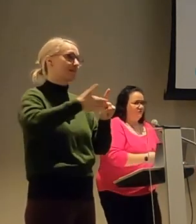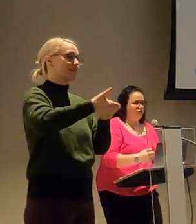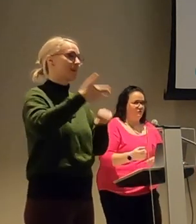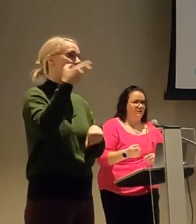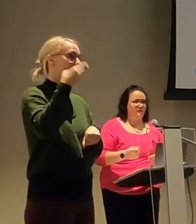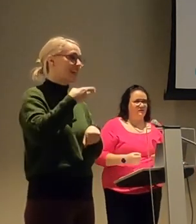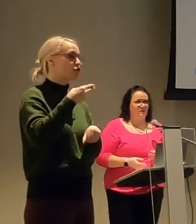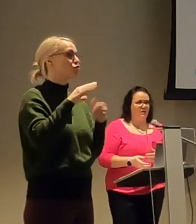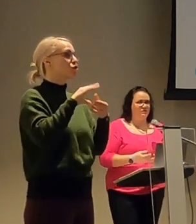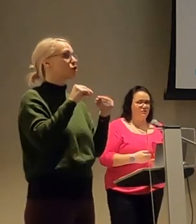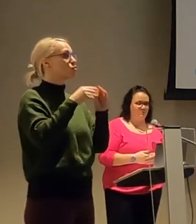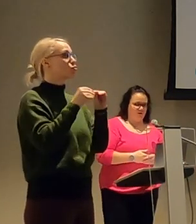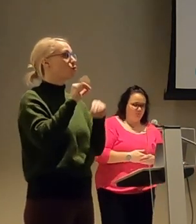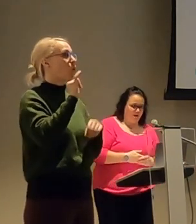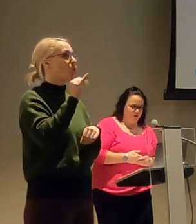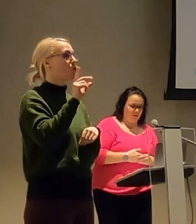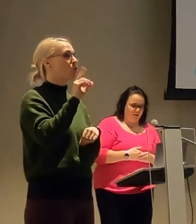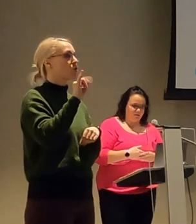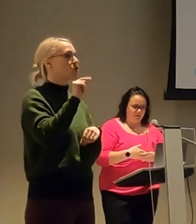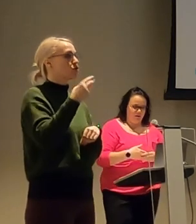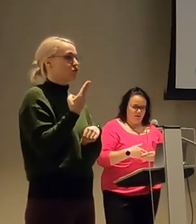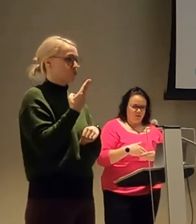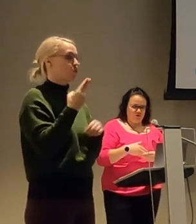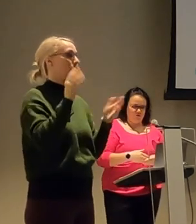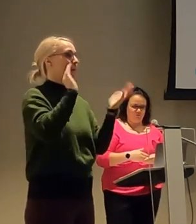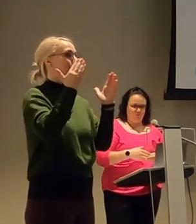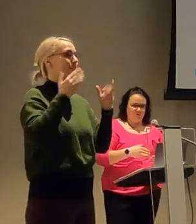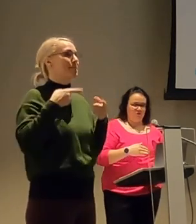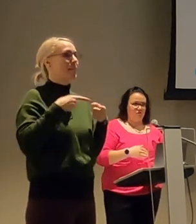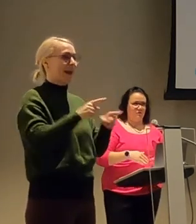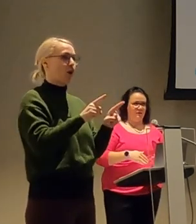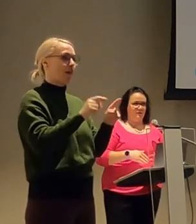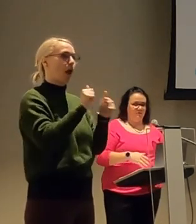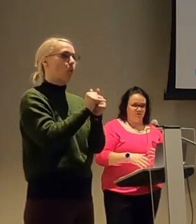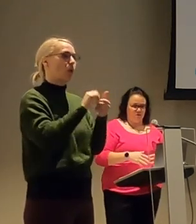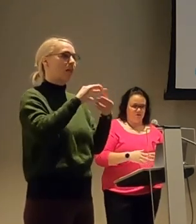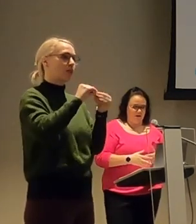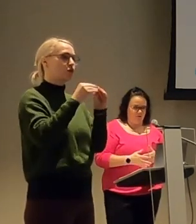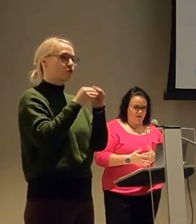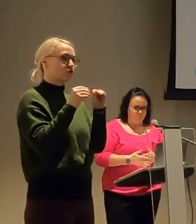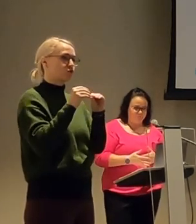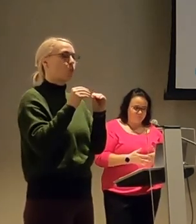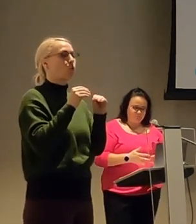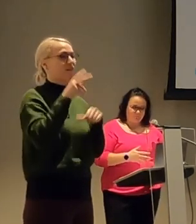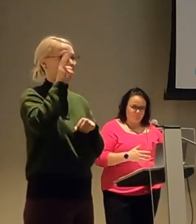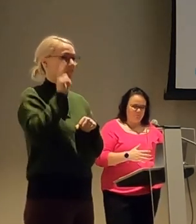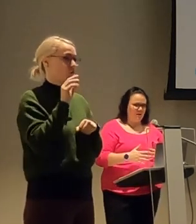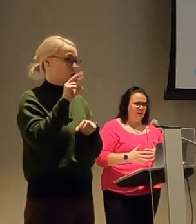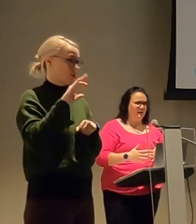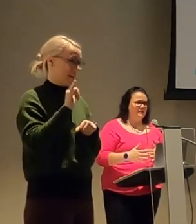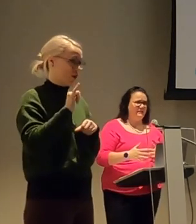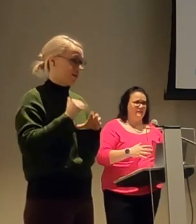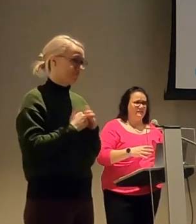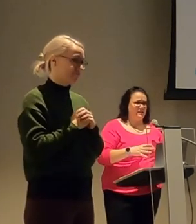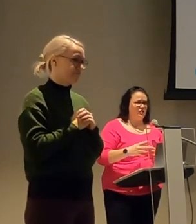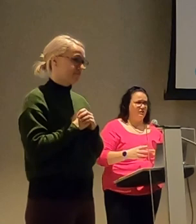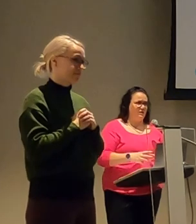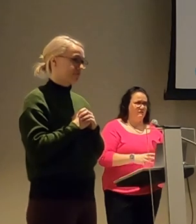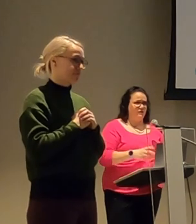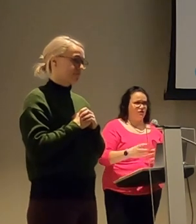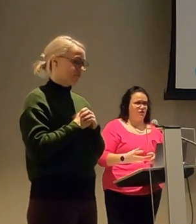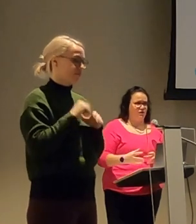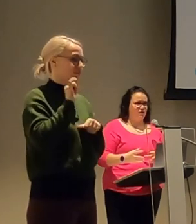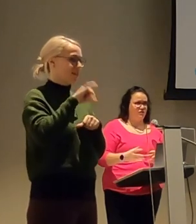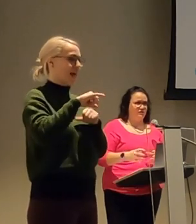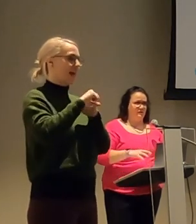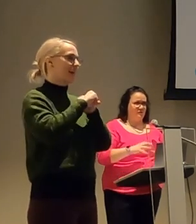story of Judith has also been paralleled to the story of the Virgin Mary and the extension